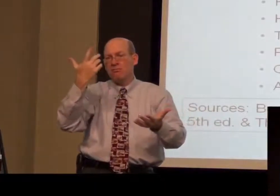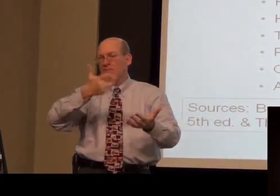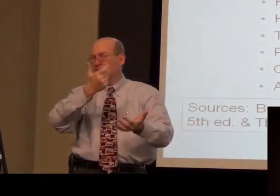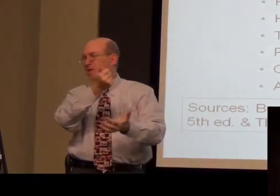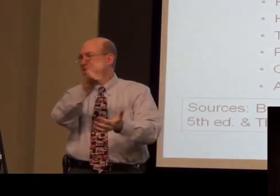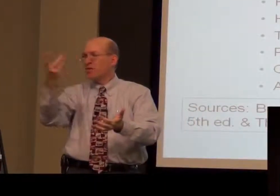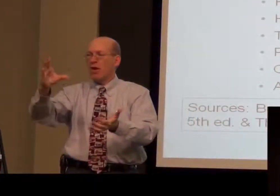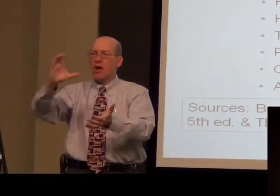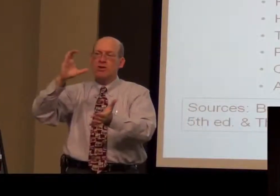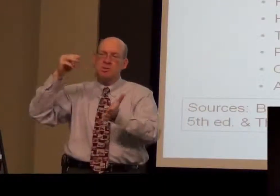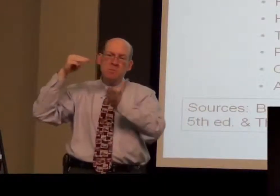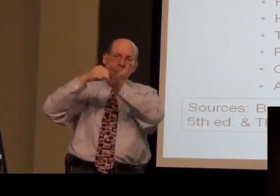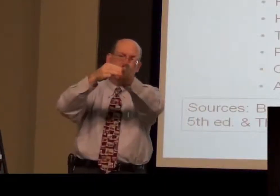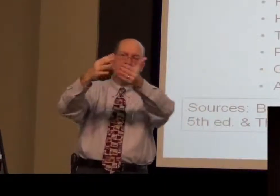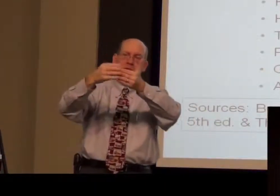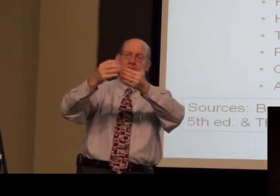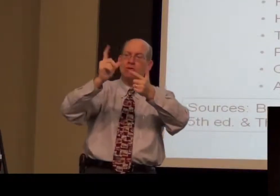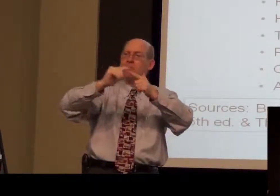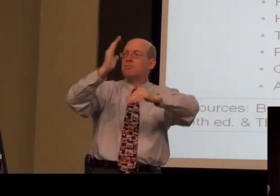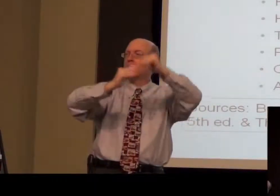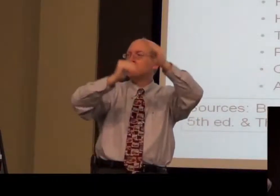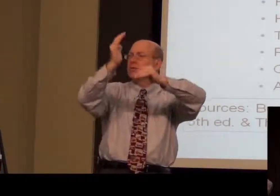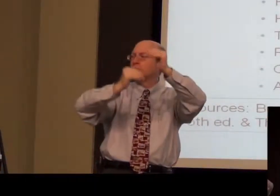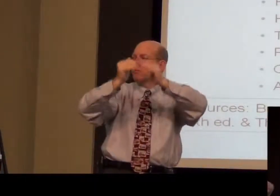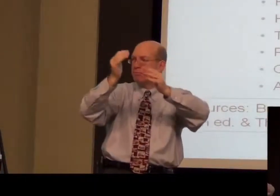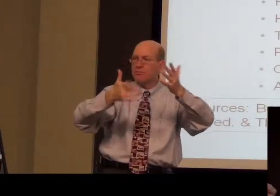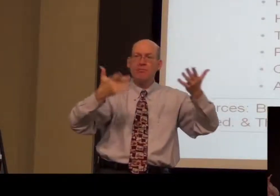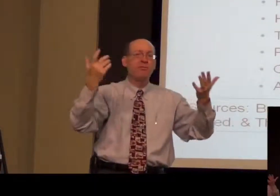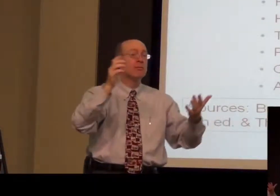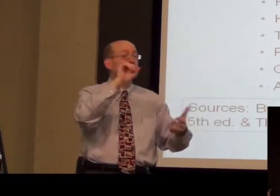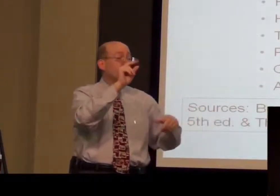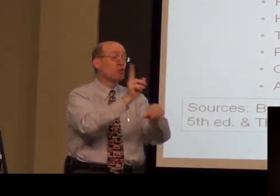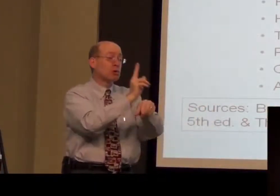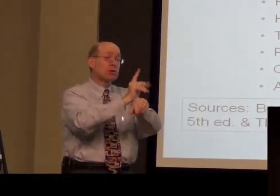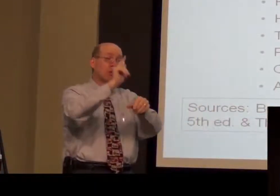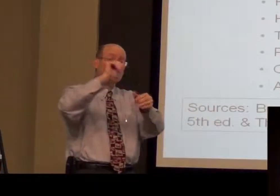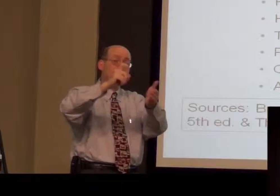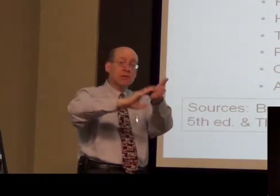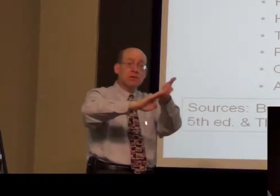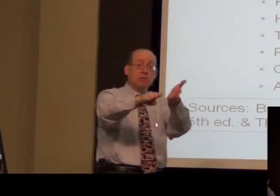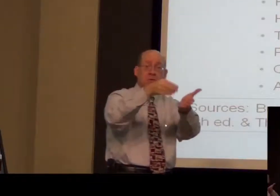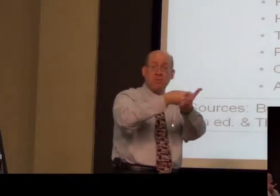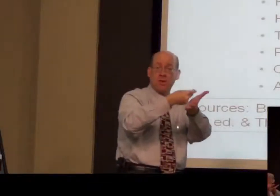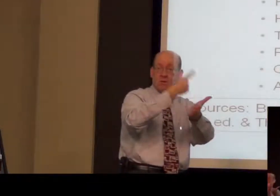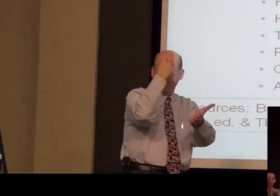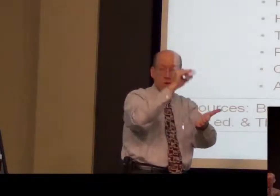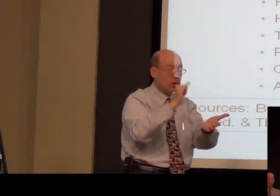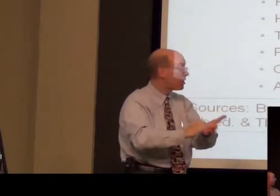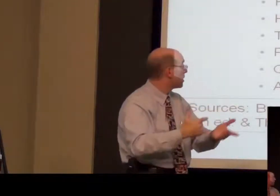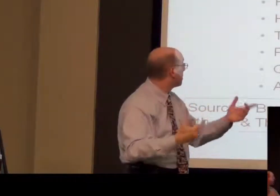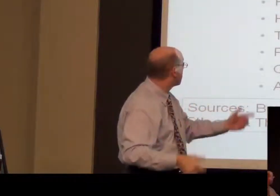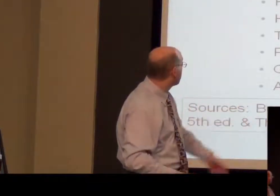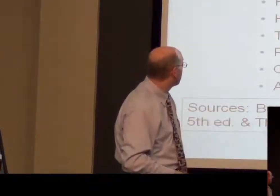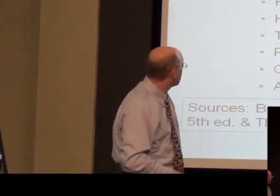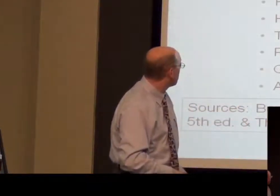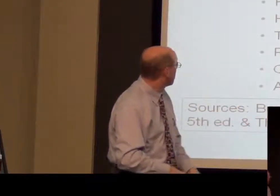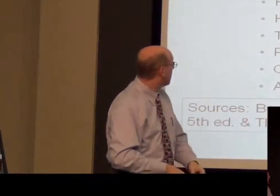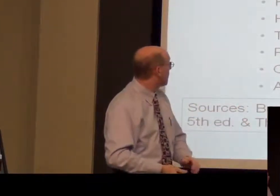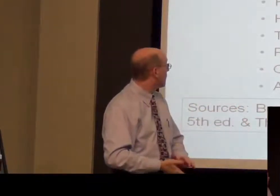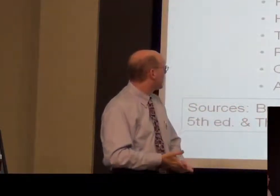is when they go into using the bonds, because you're looking at the cost being in the